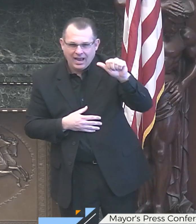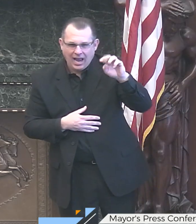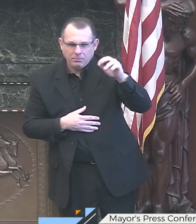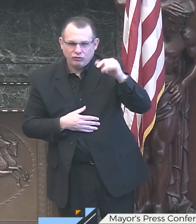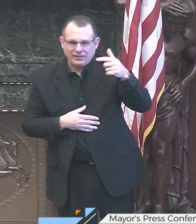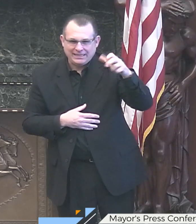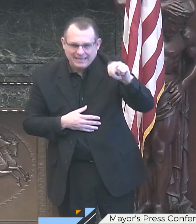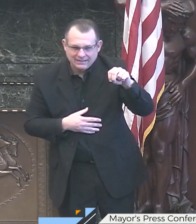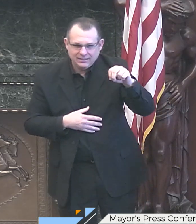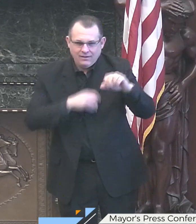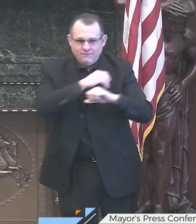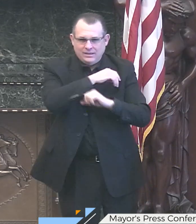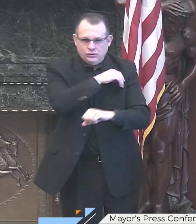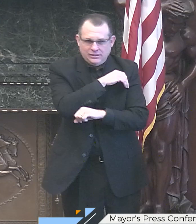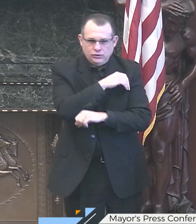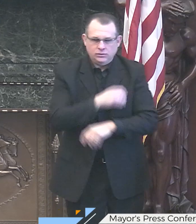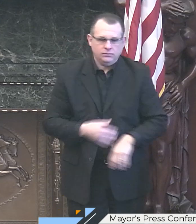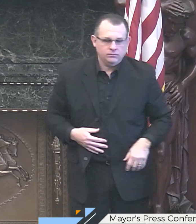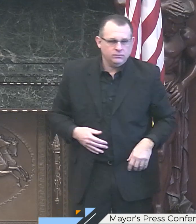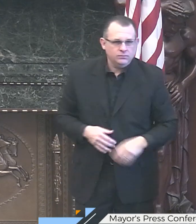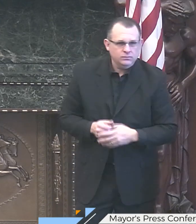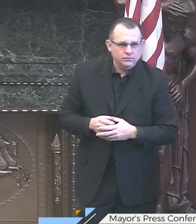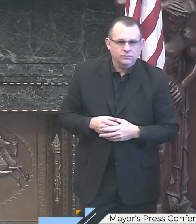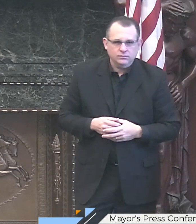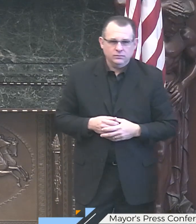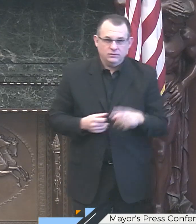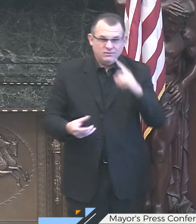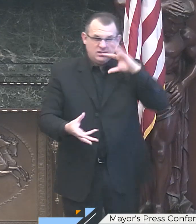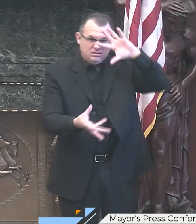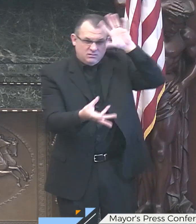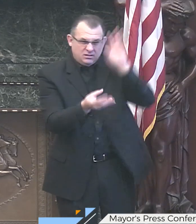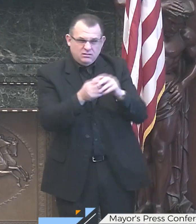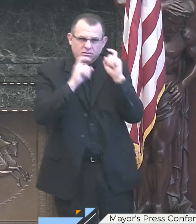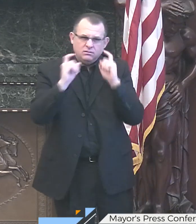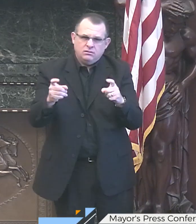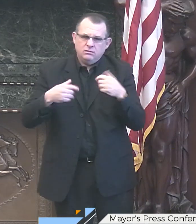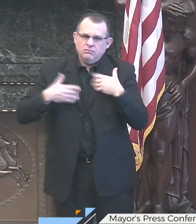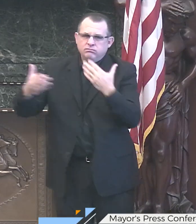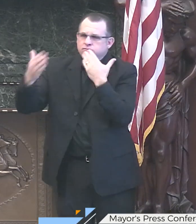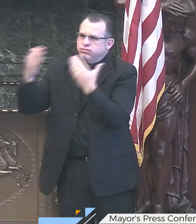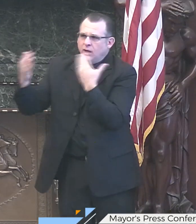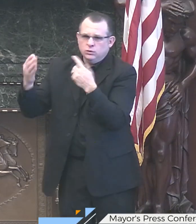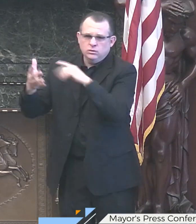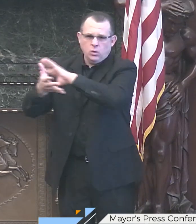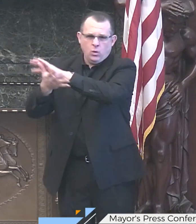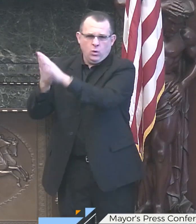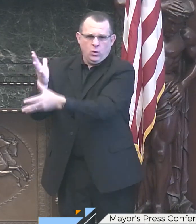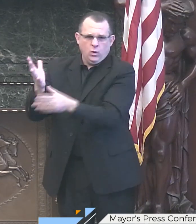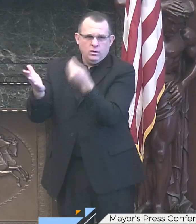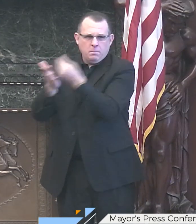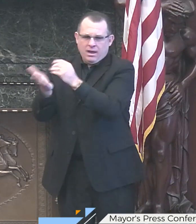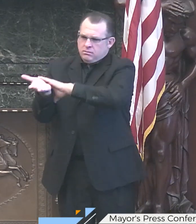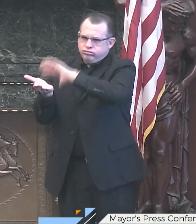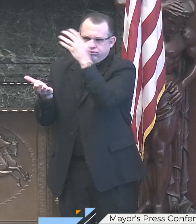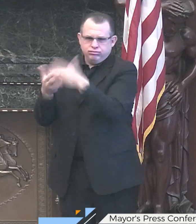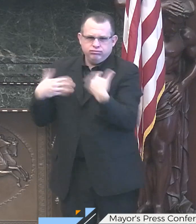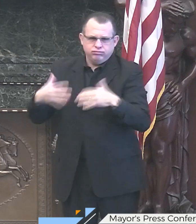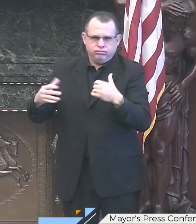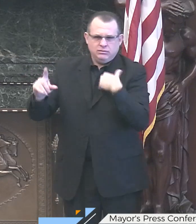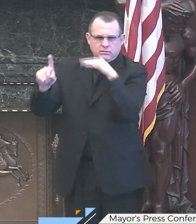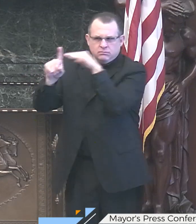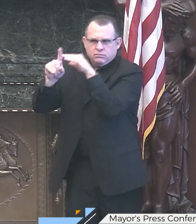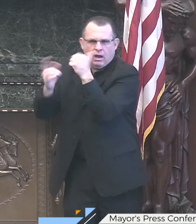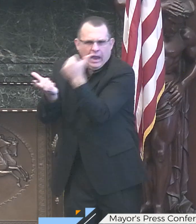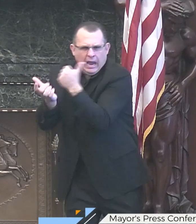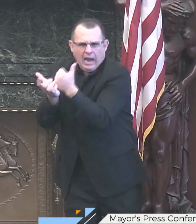across every county in the region, including Philadelphia. All requests are being carefully reviewed with the goal of rapidly getting